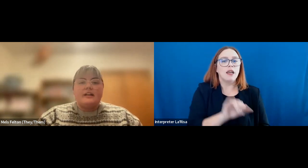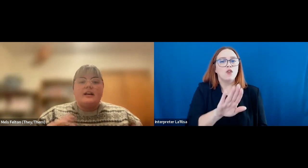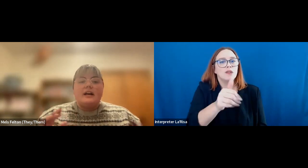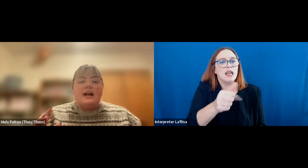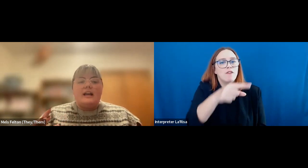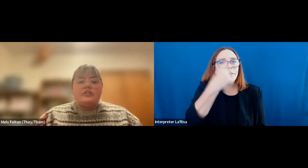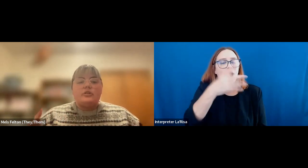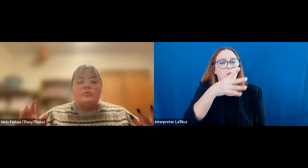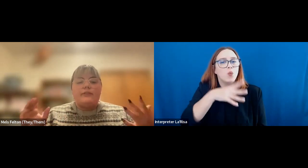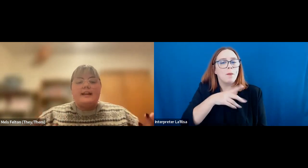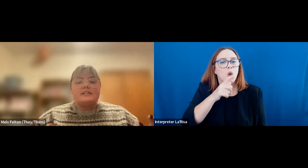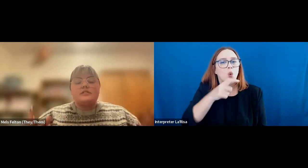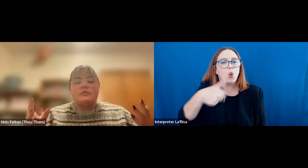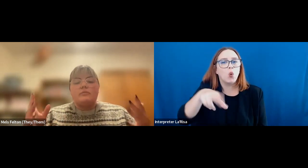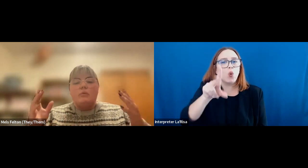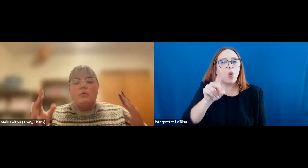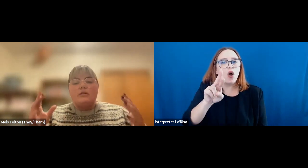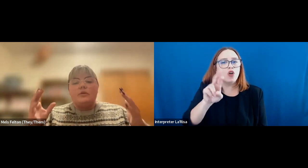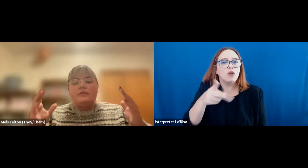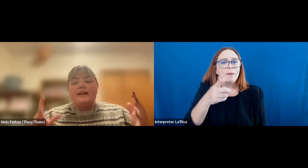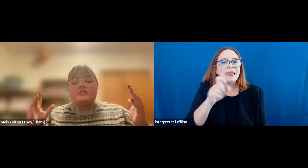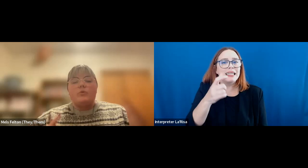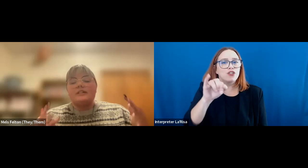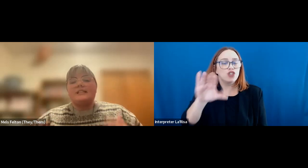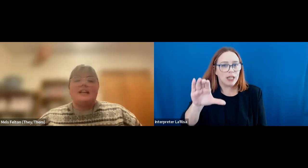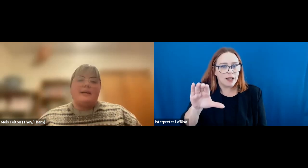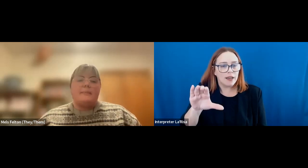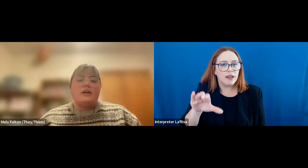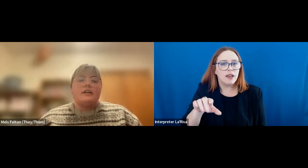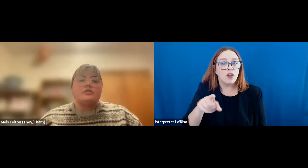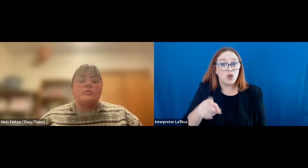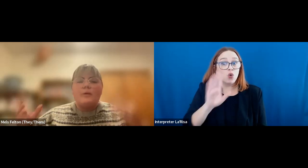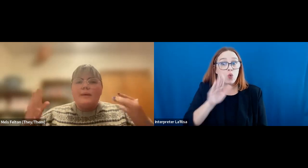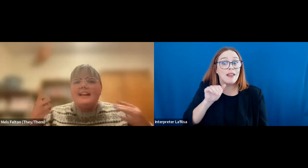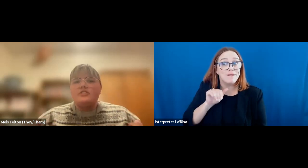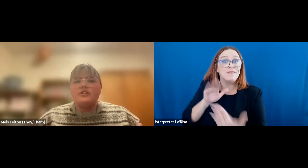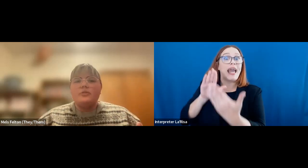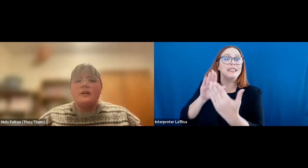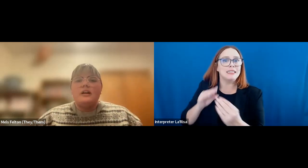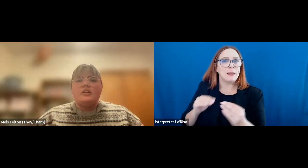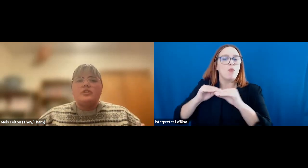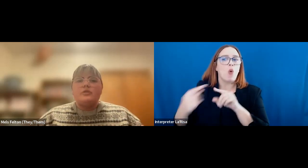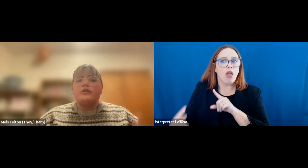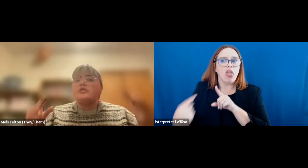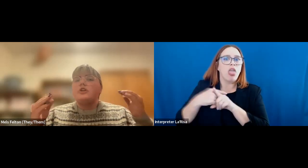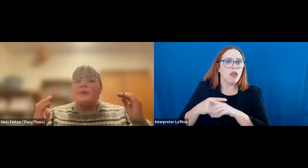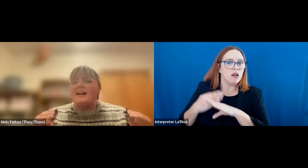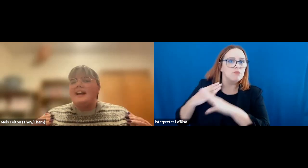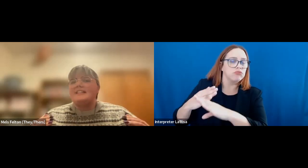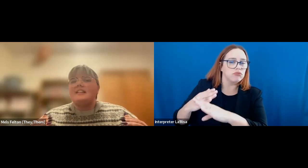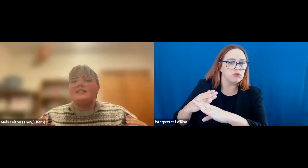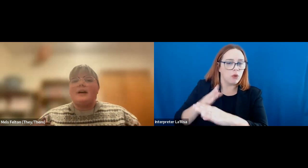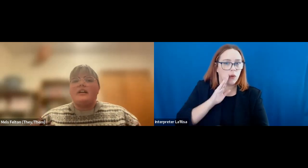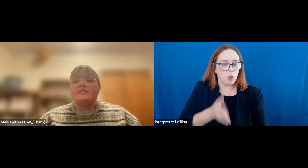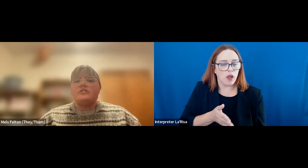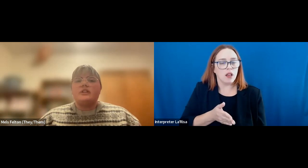quadriplegic, you would face more systemic barriers. So what we can do to first start